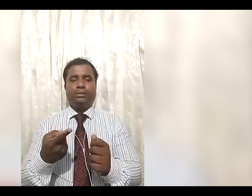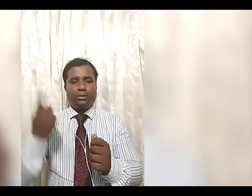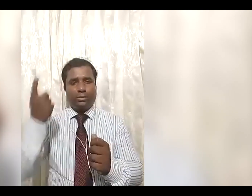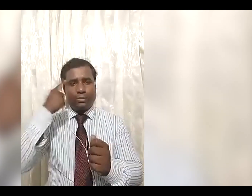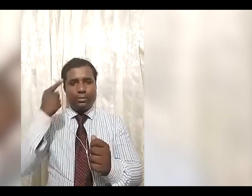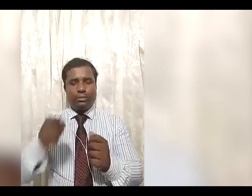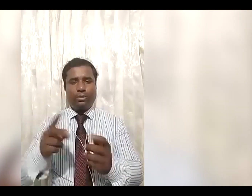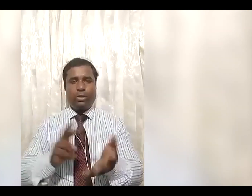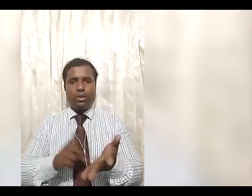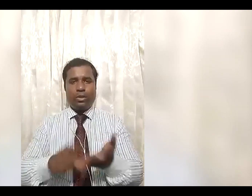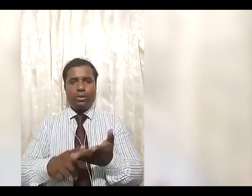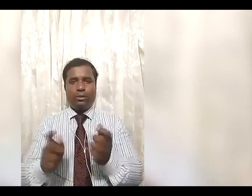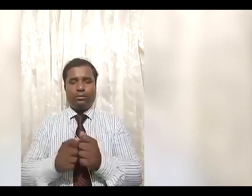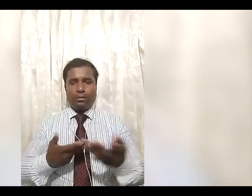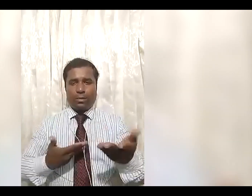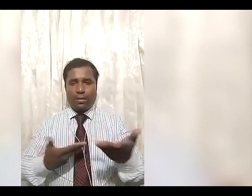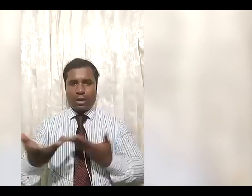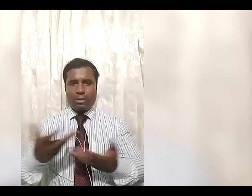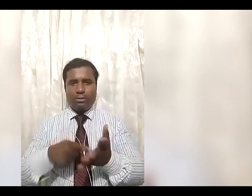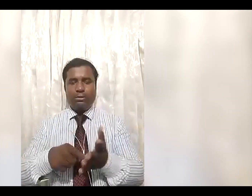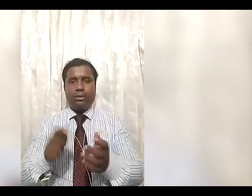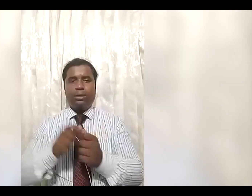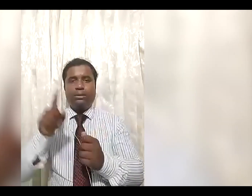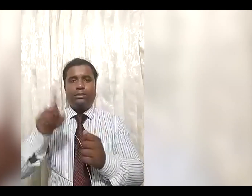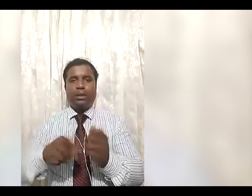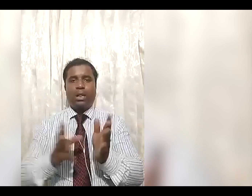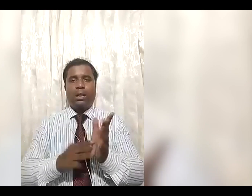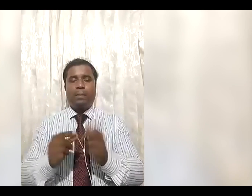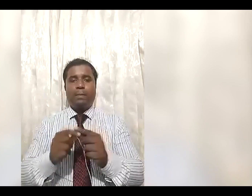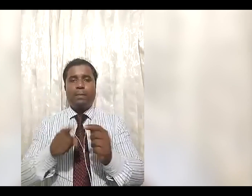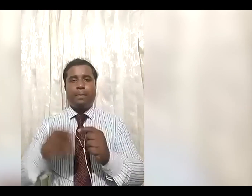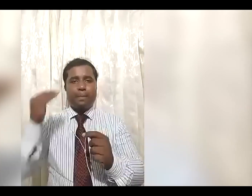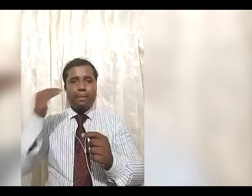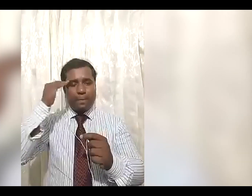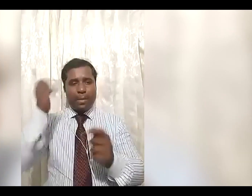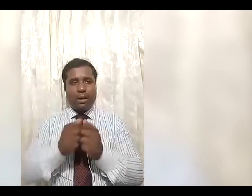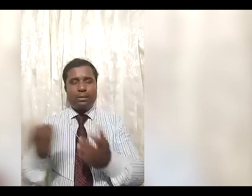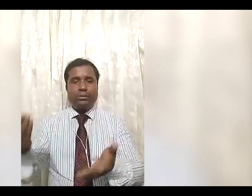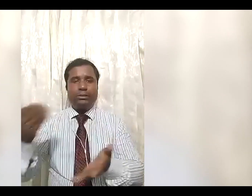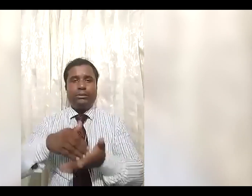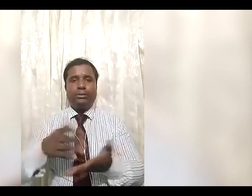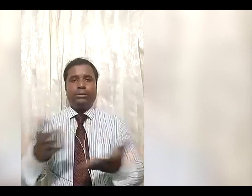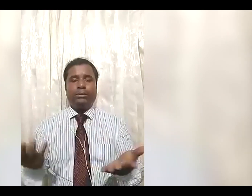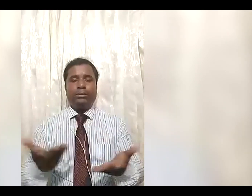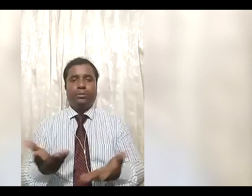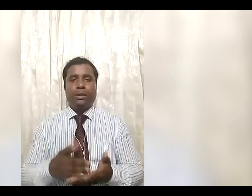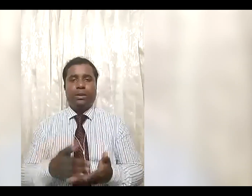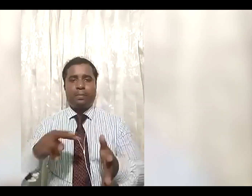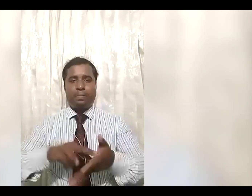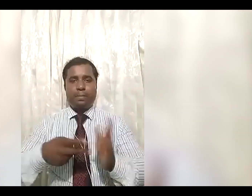to what has been discussed. How can we get MPs who have disabilities? How can we get in the parliament